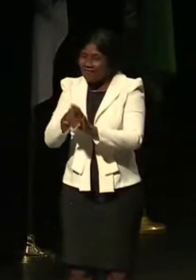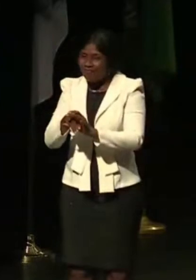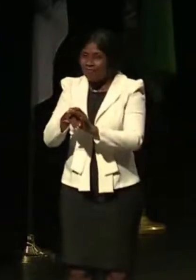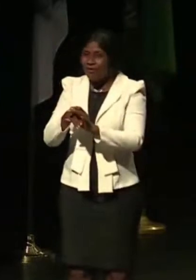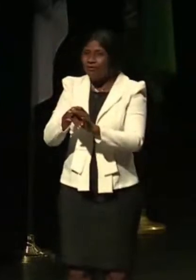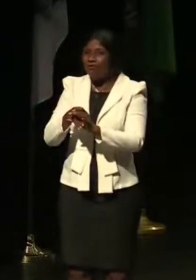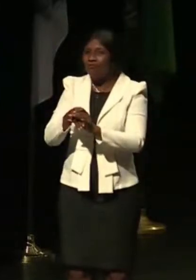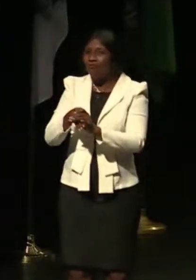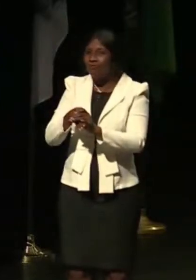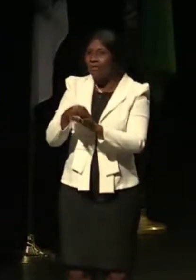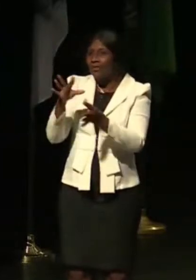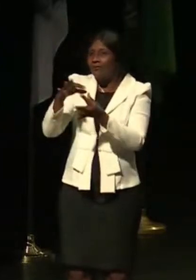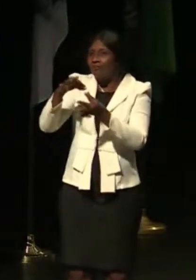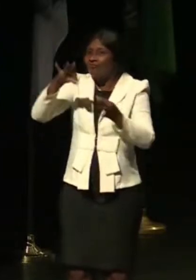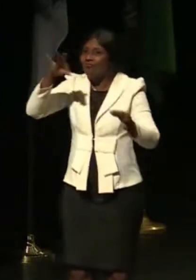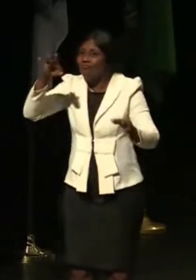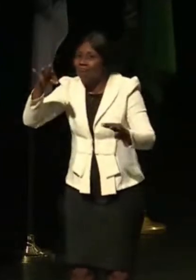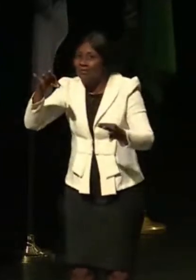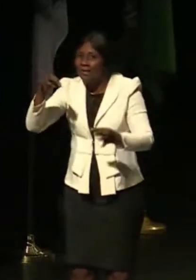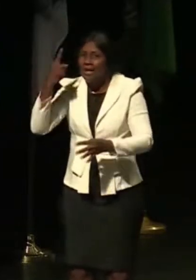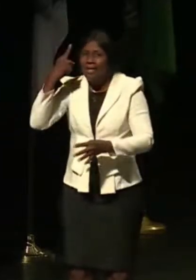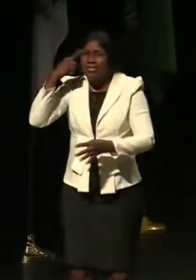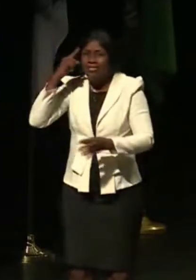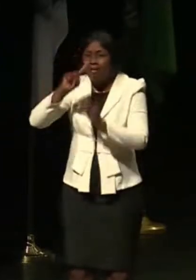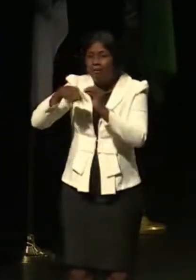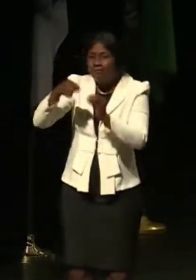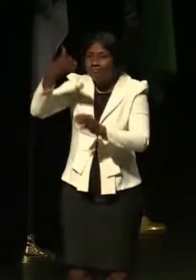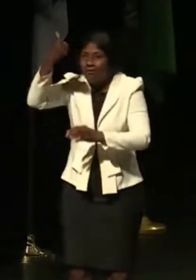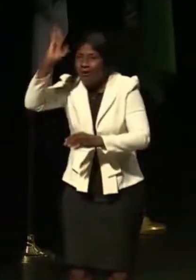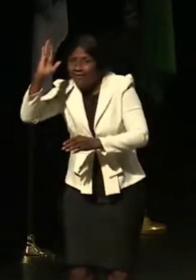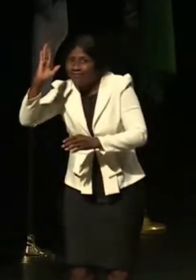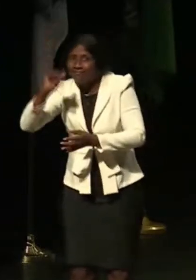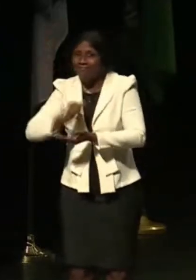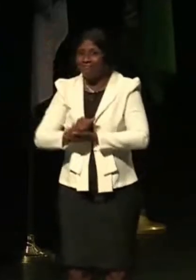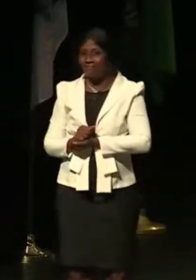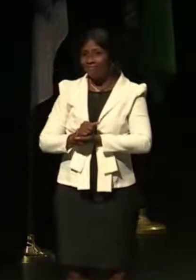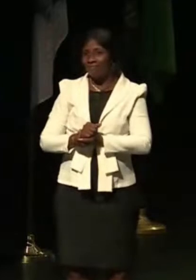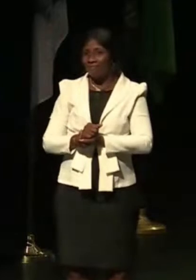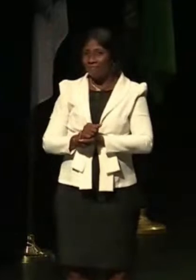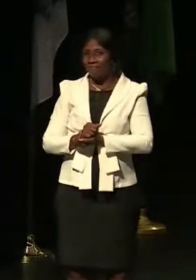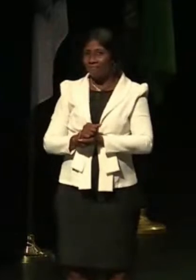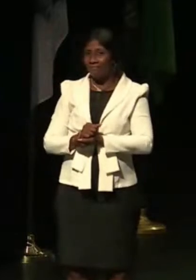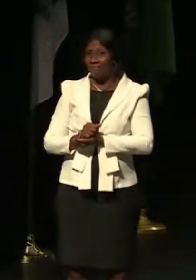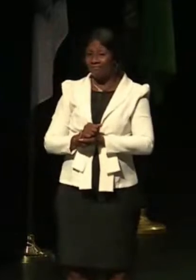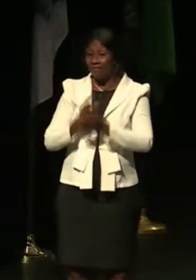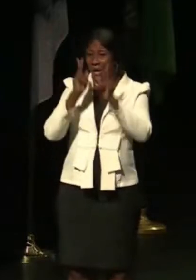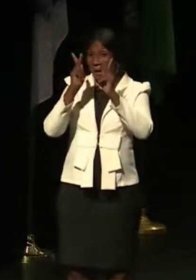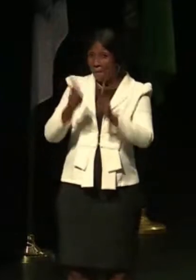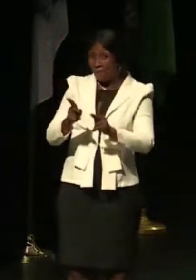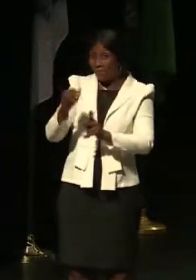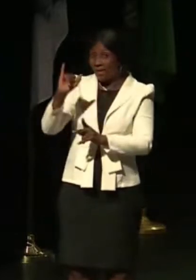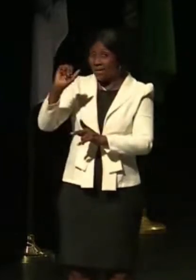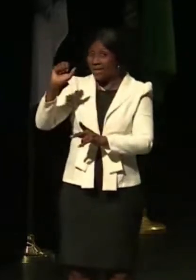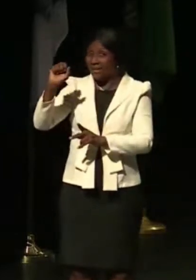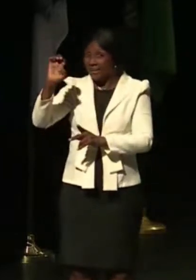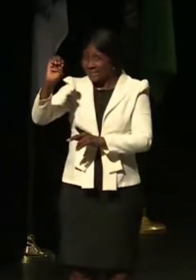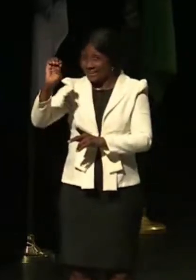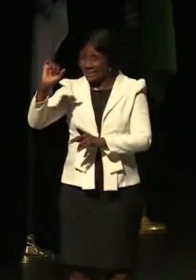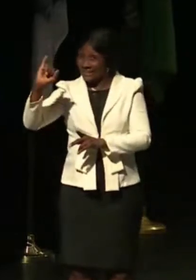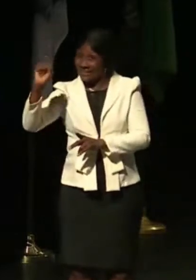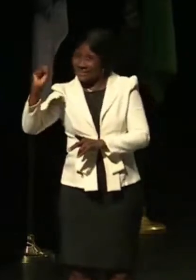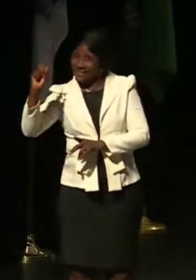crisis. Albert Einstein has famously said, "You cannot solve a problem at the same level of